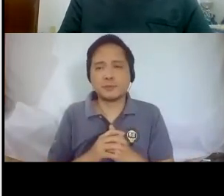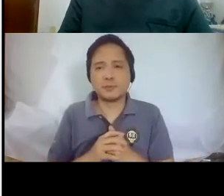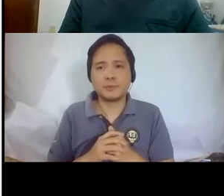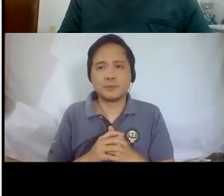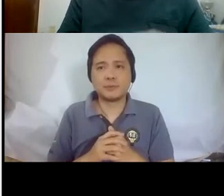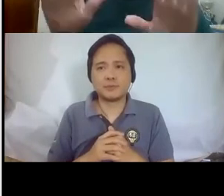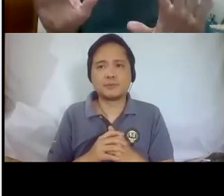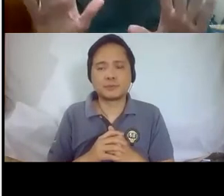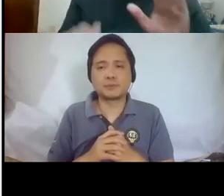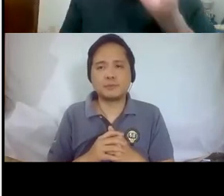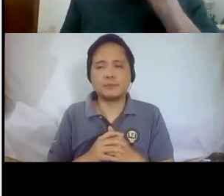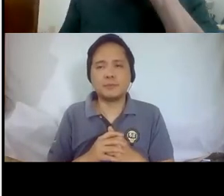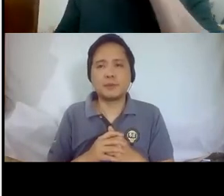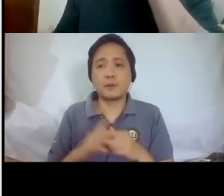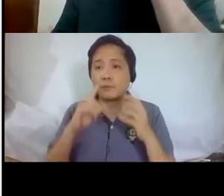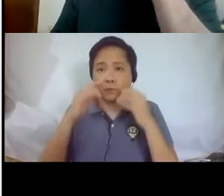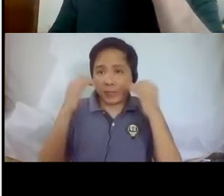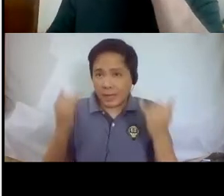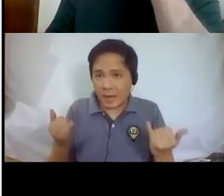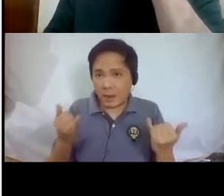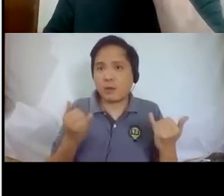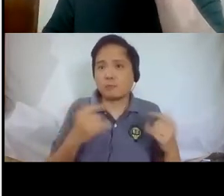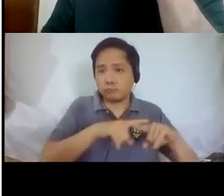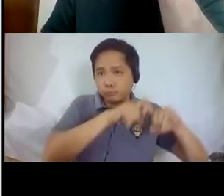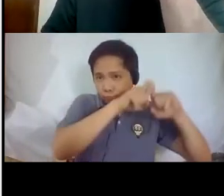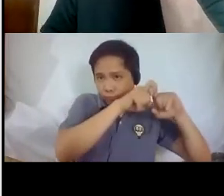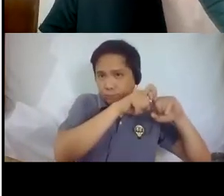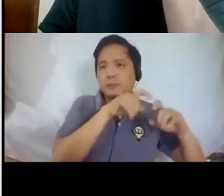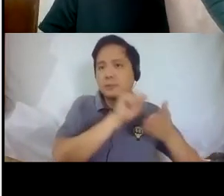Okay, so that's all we're going to do for right now.